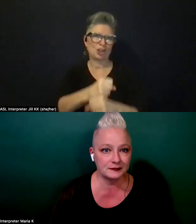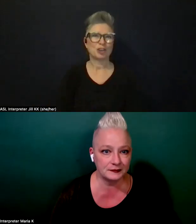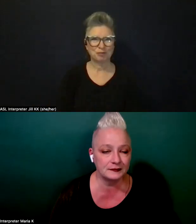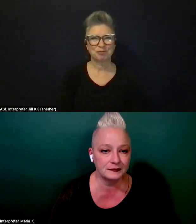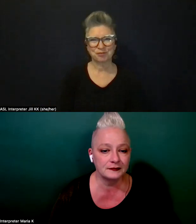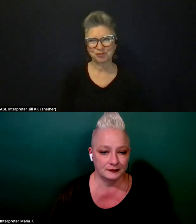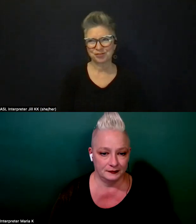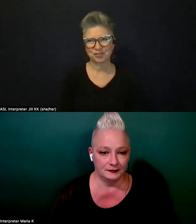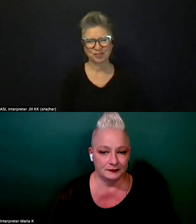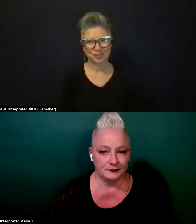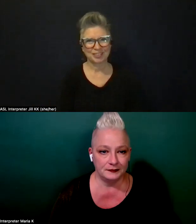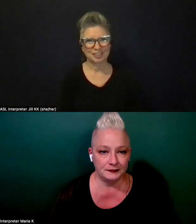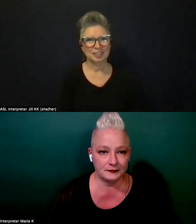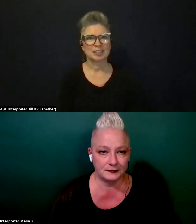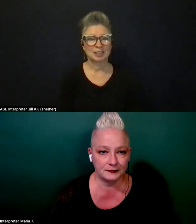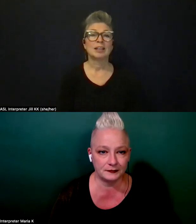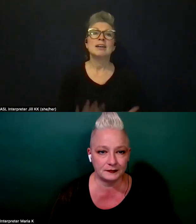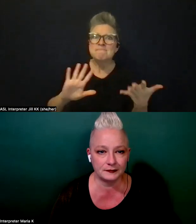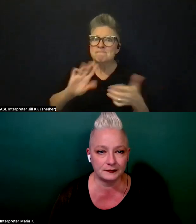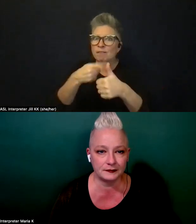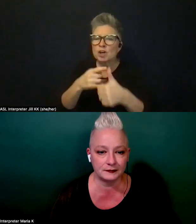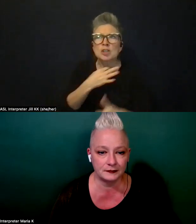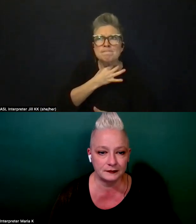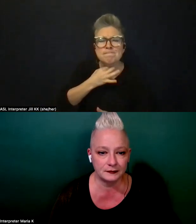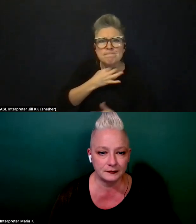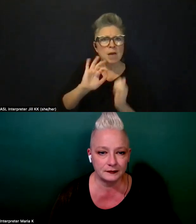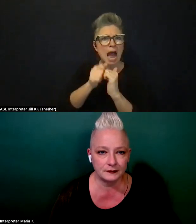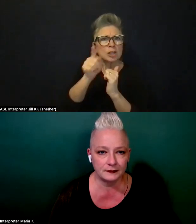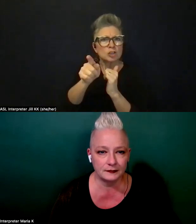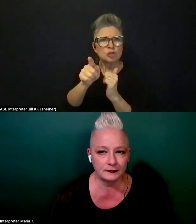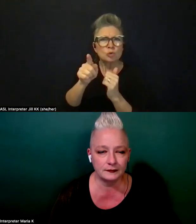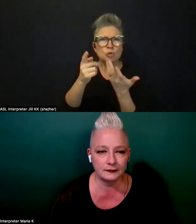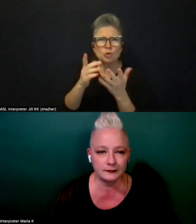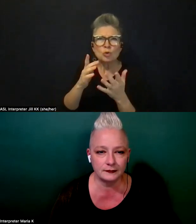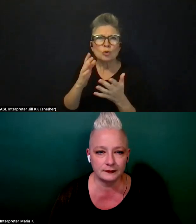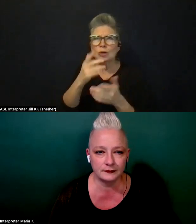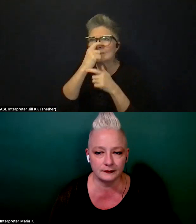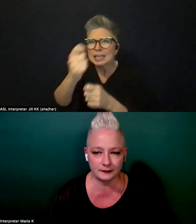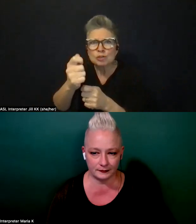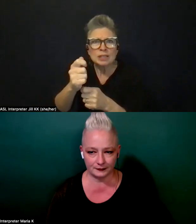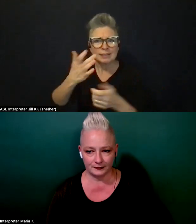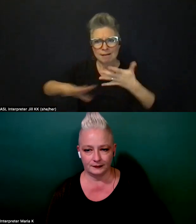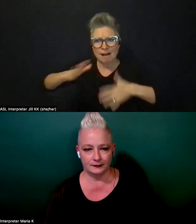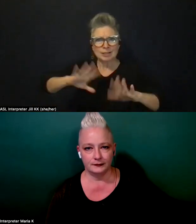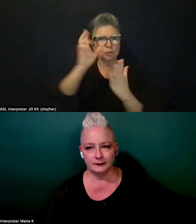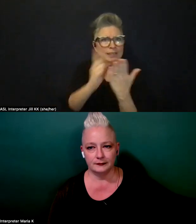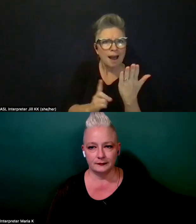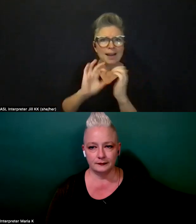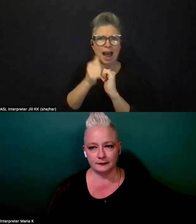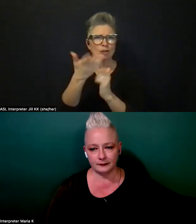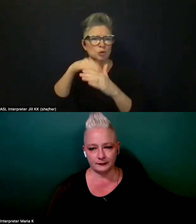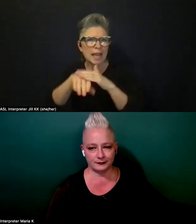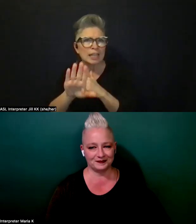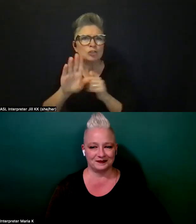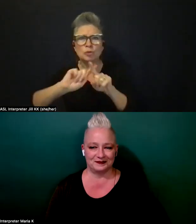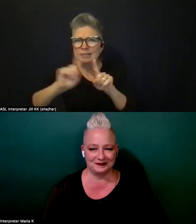Okay, first, I want to know about how did you get into costume design and how did you get into costume business? How